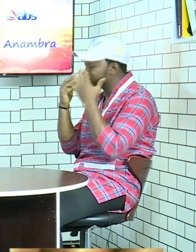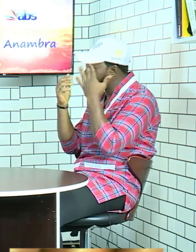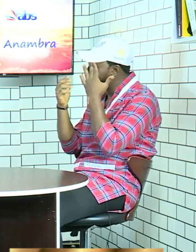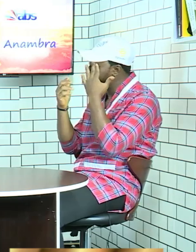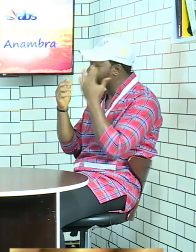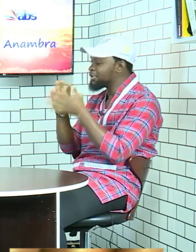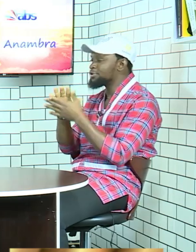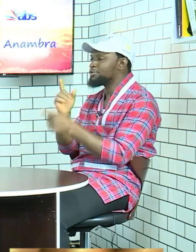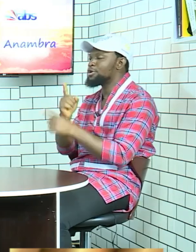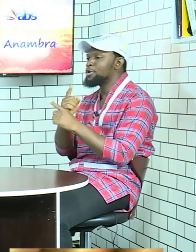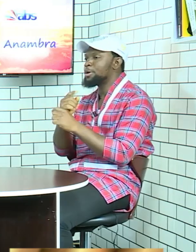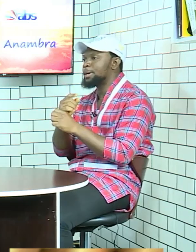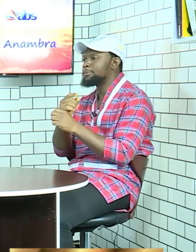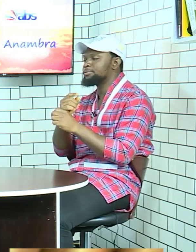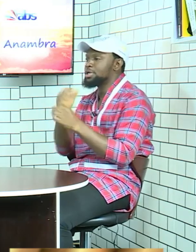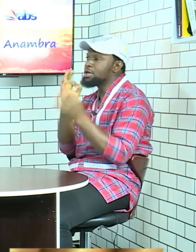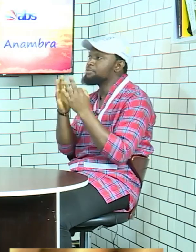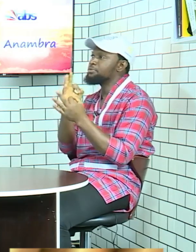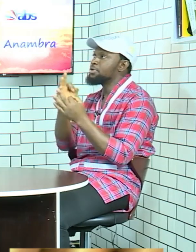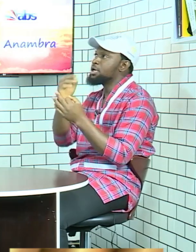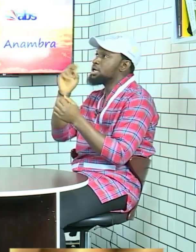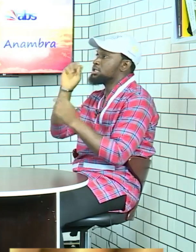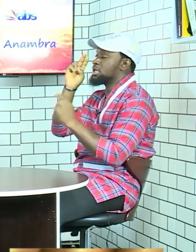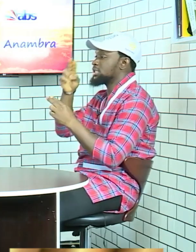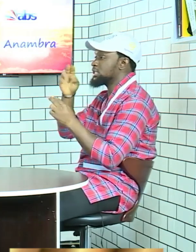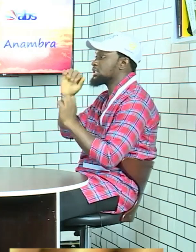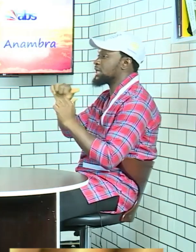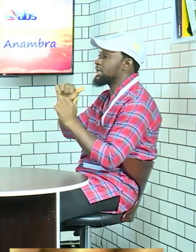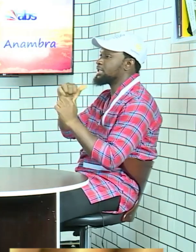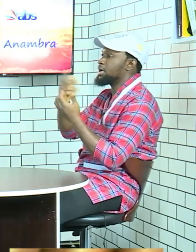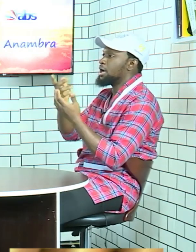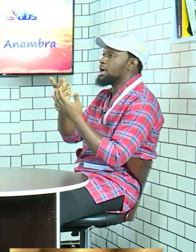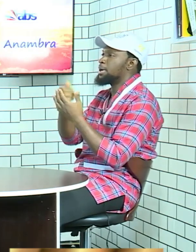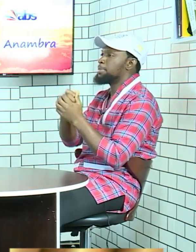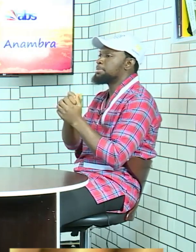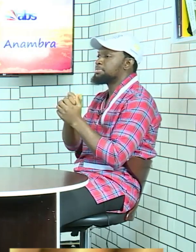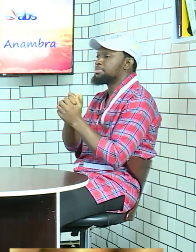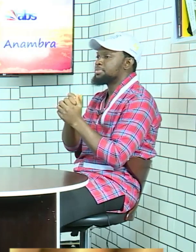Okay. First of all, if His Excellency can